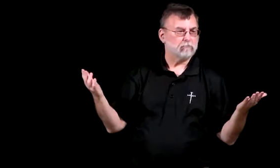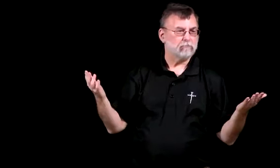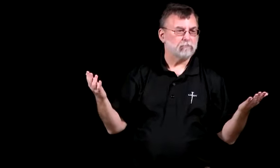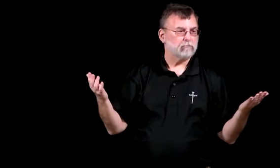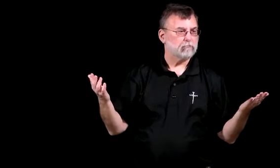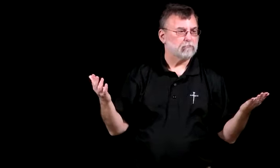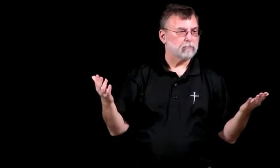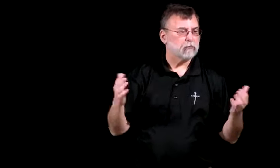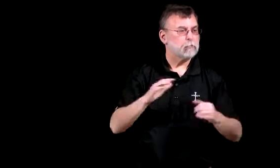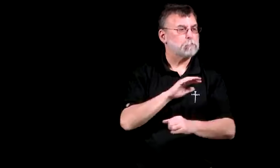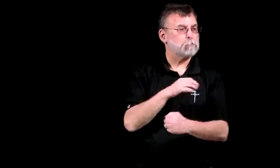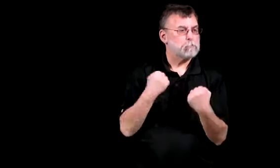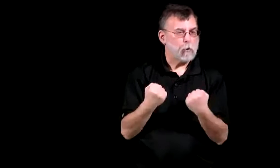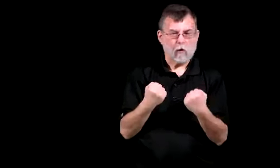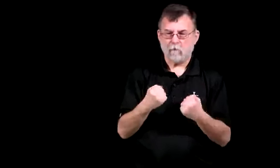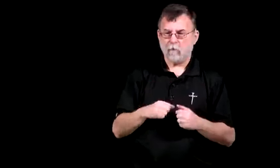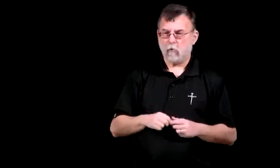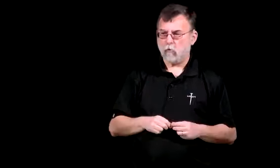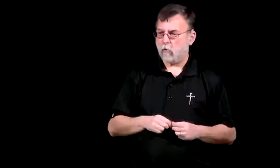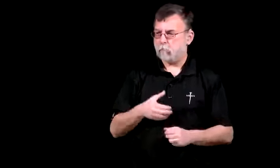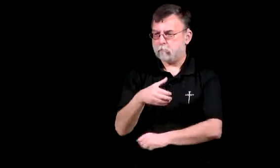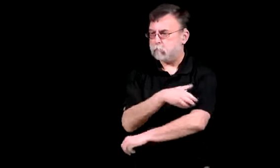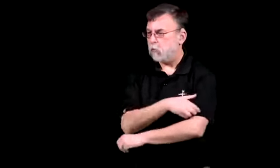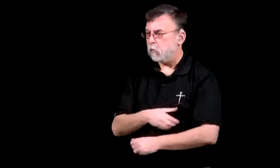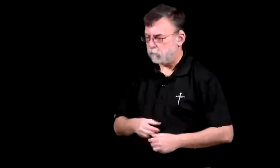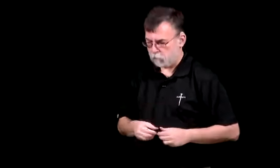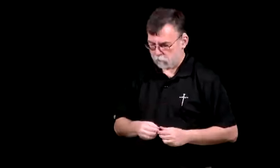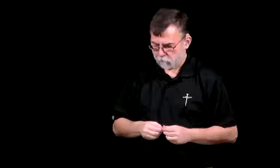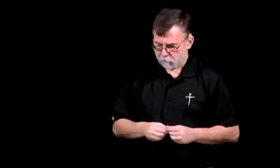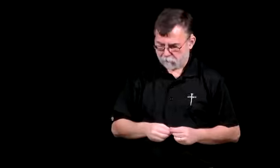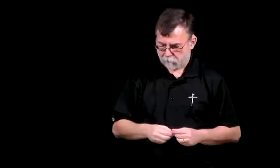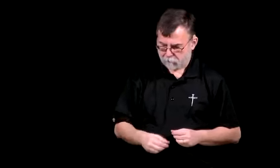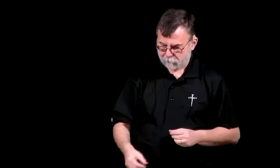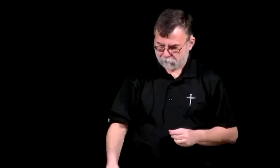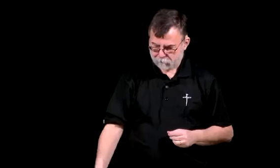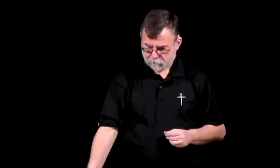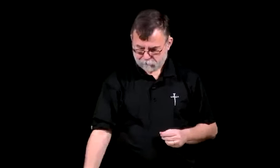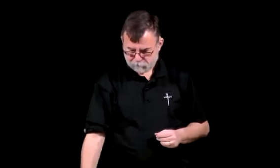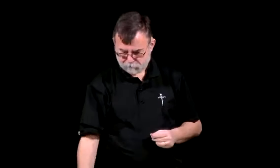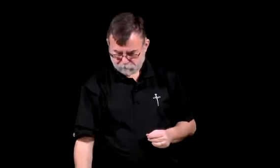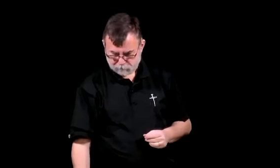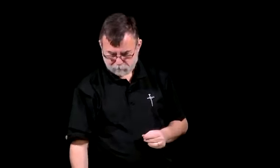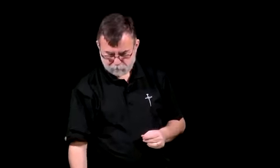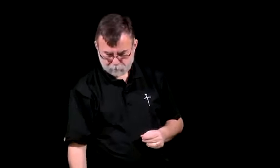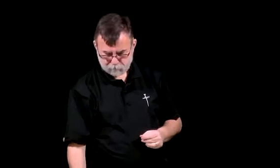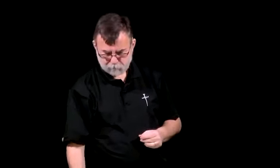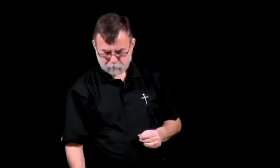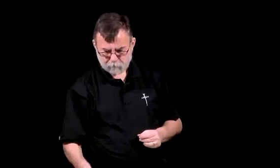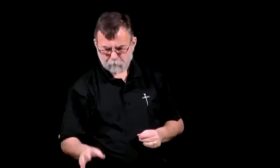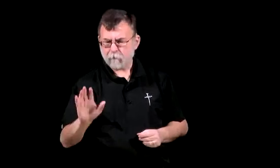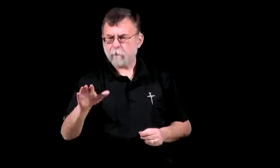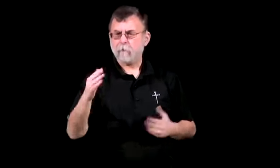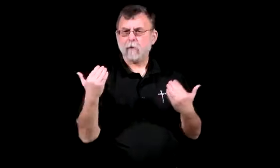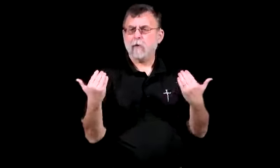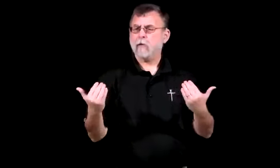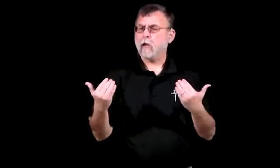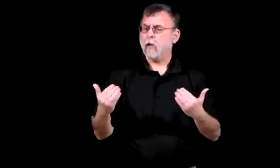But because of his love, he conquered it all, and his love is just that powerful.